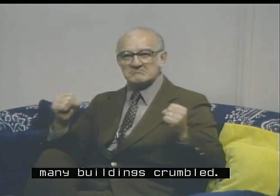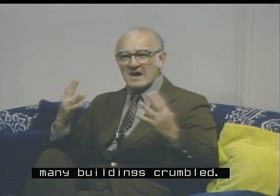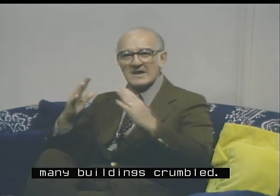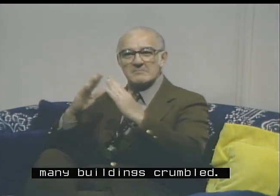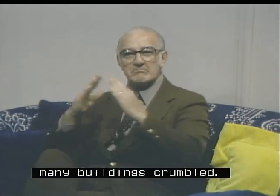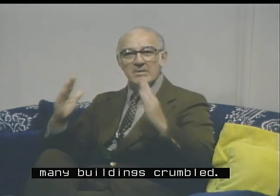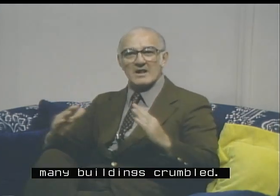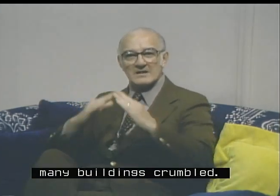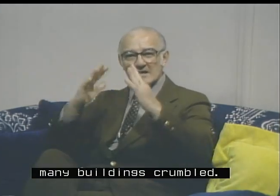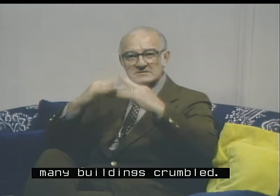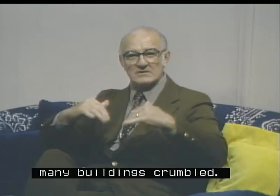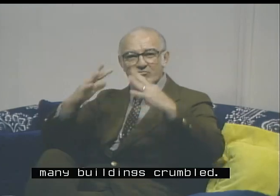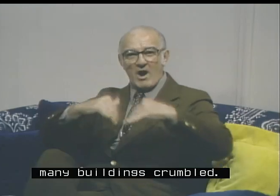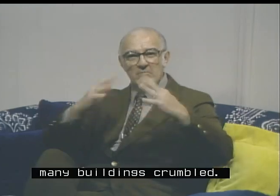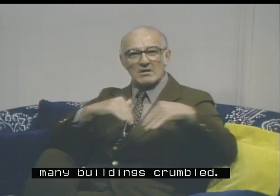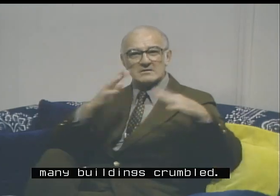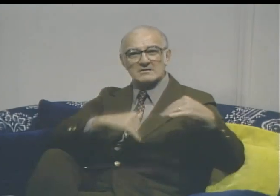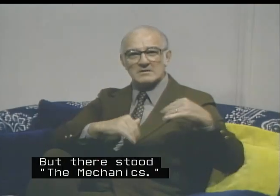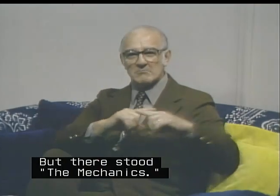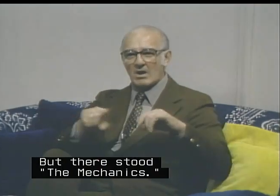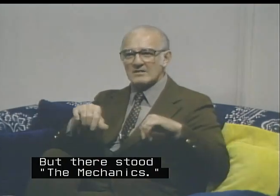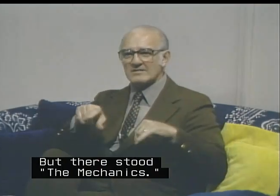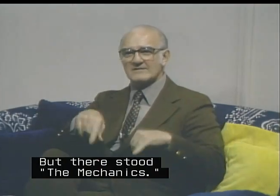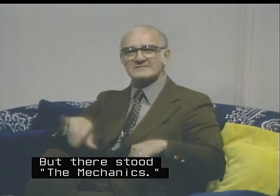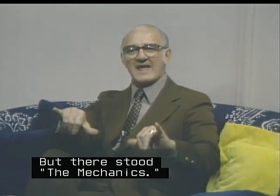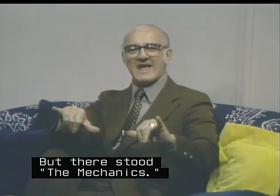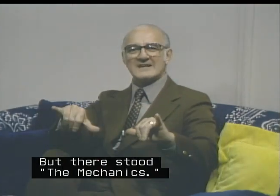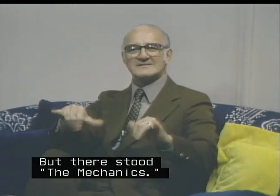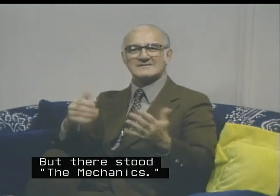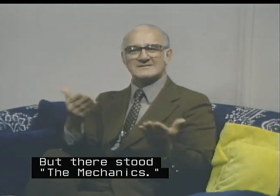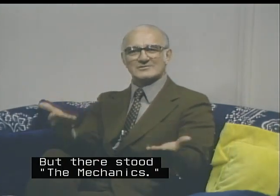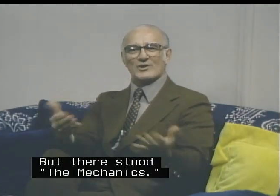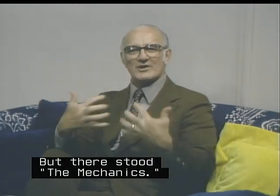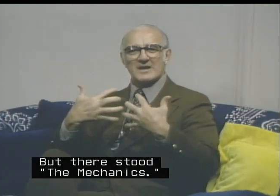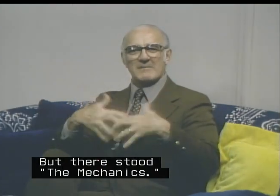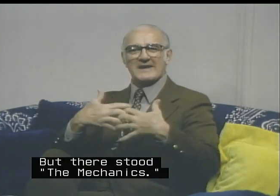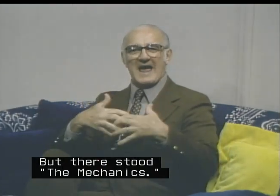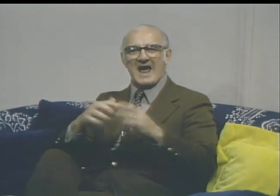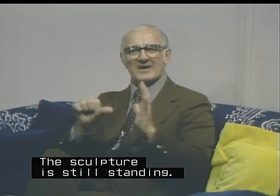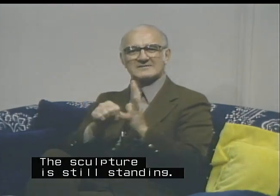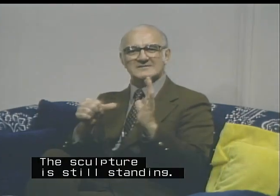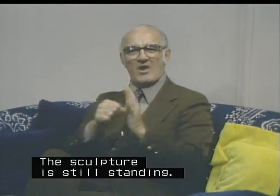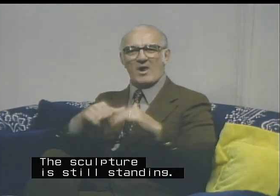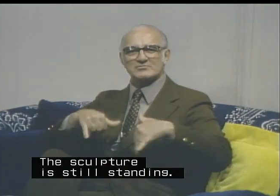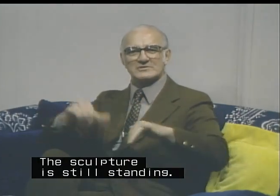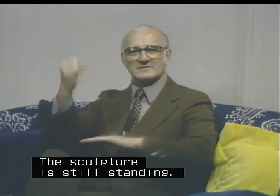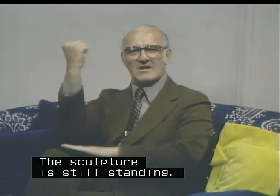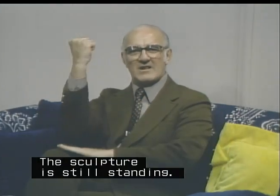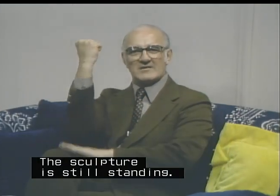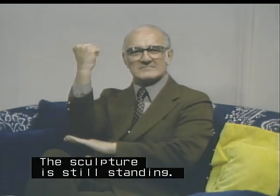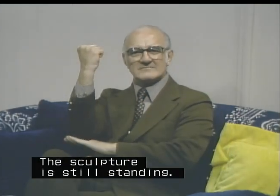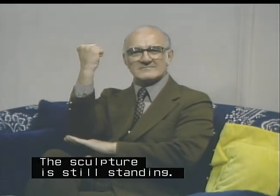many buildings crumbled, but there stood the Mechanic, the sculptor still.